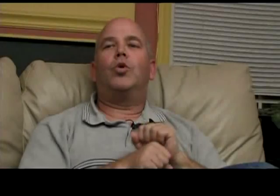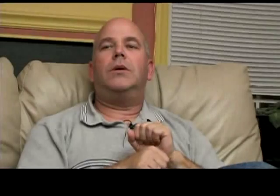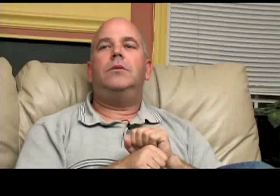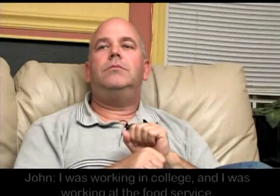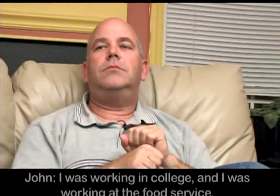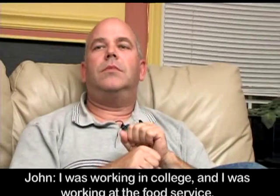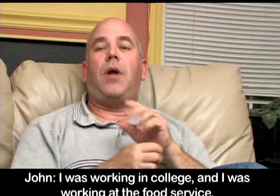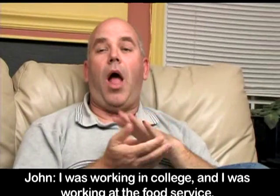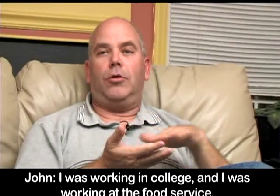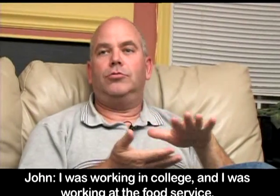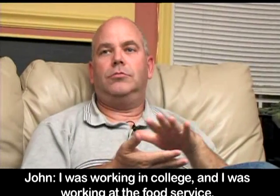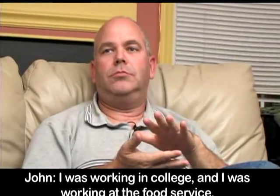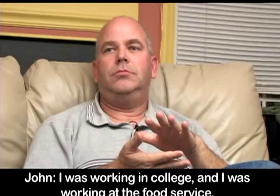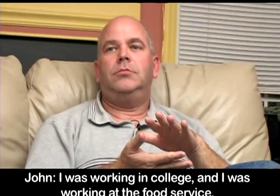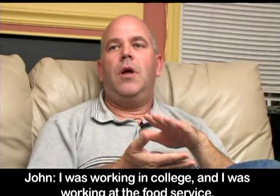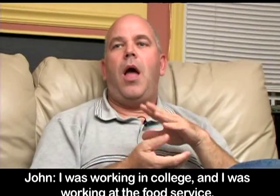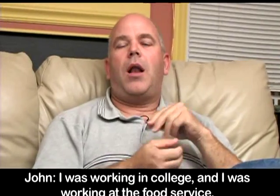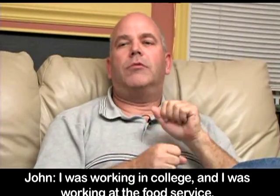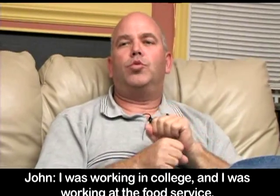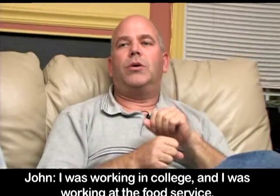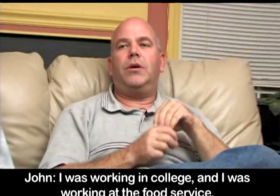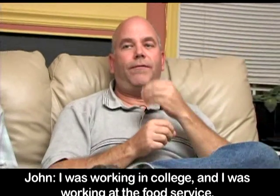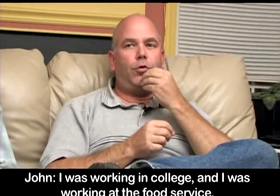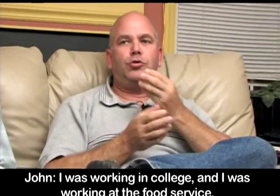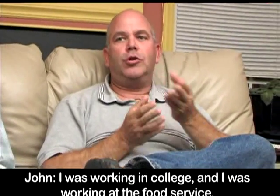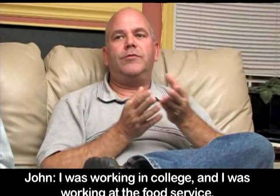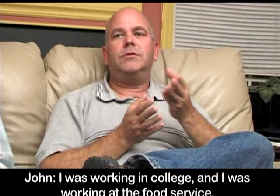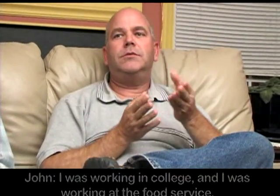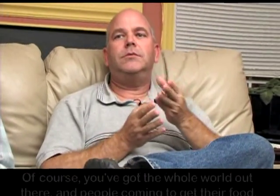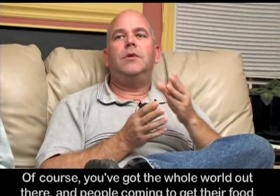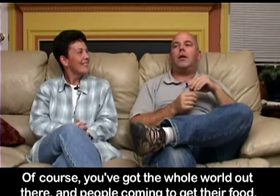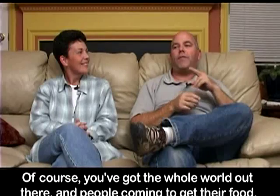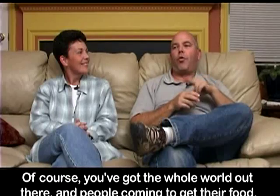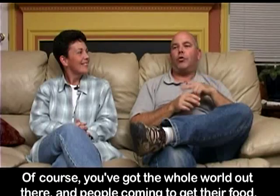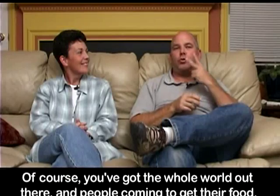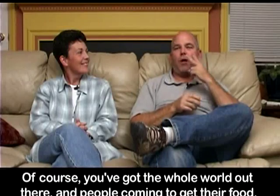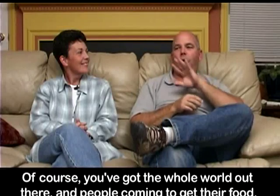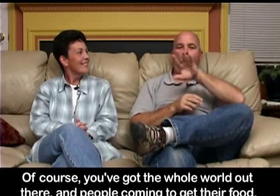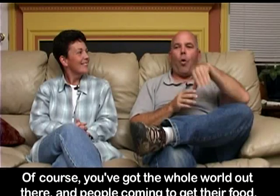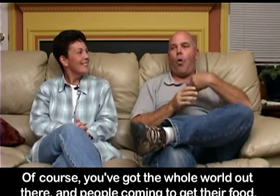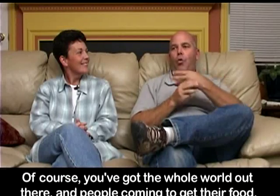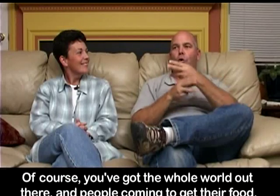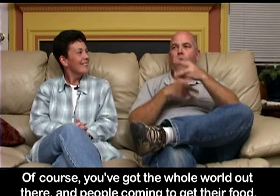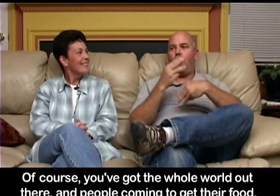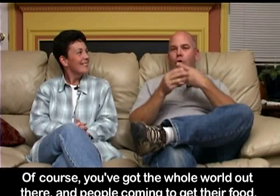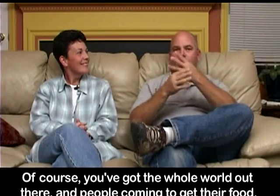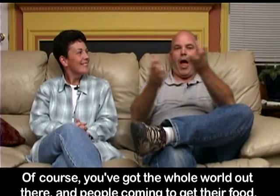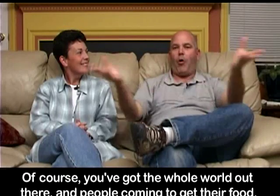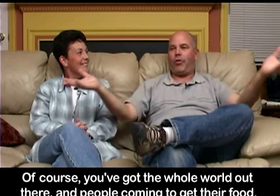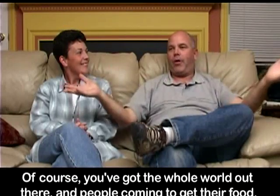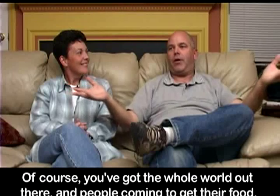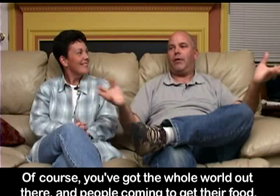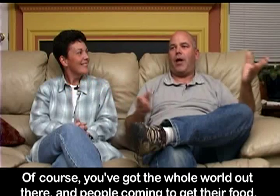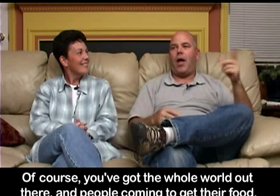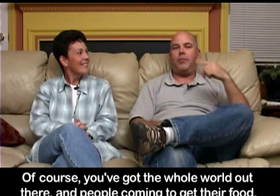Working in Colin, and I'm working the food division. Of course, we have the whole world out there,